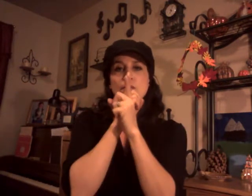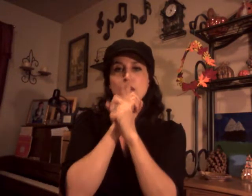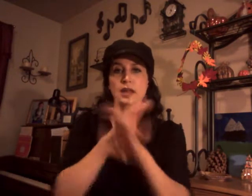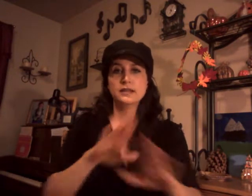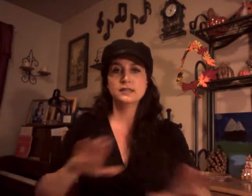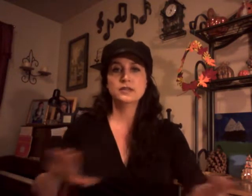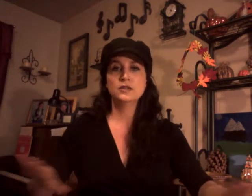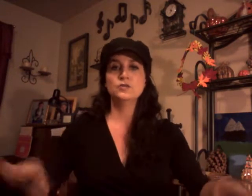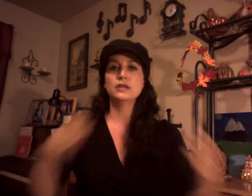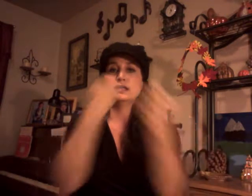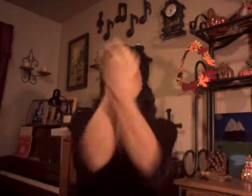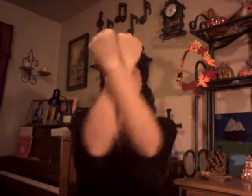Blessed